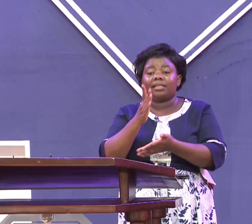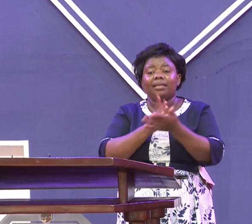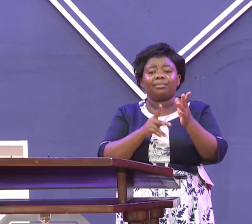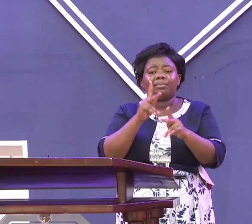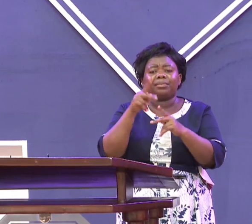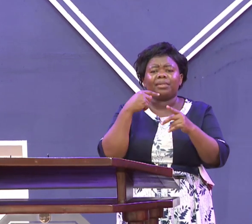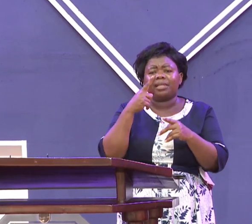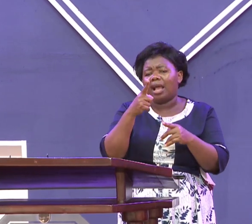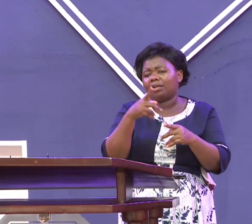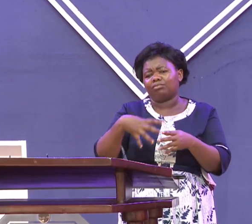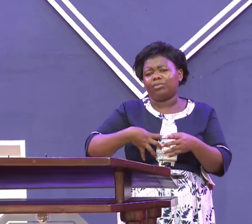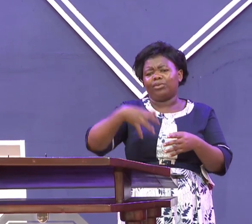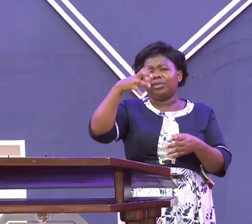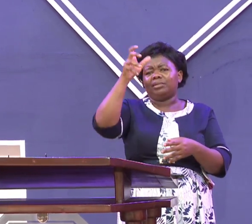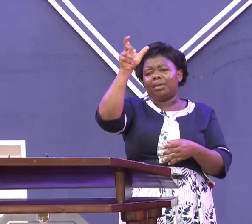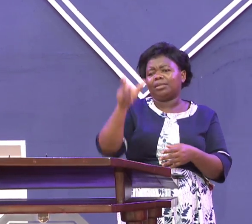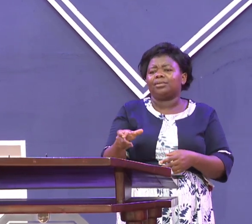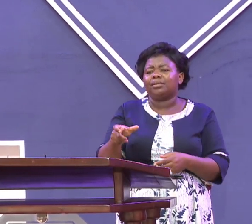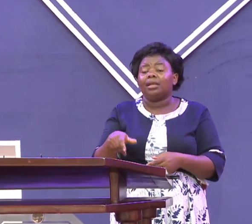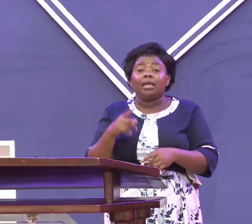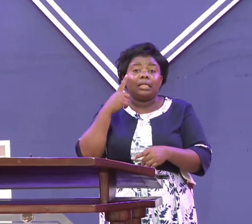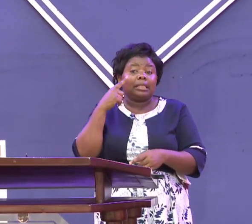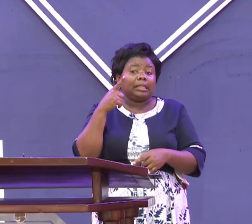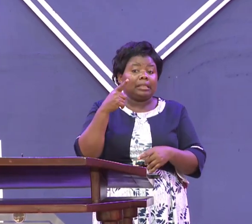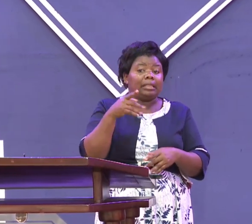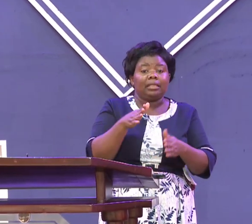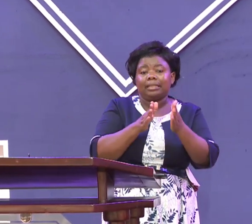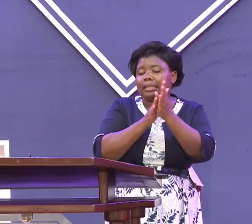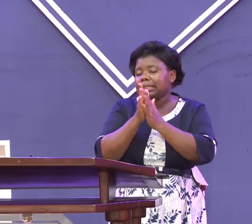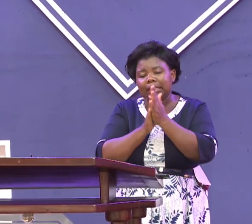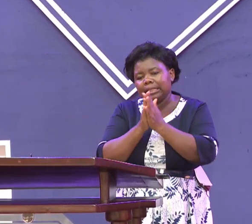they consider you as their wealth person.